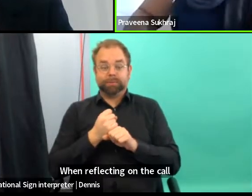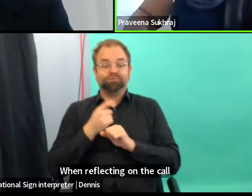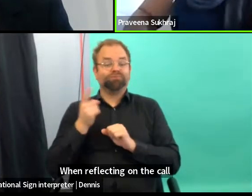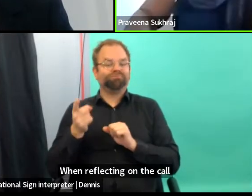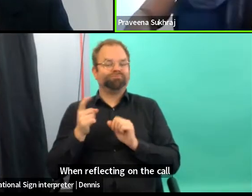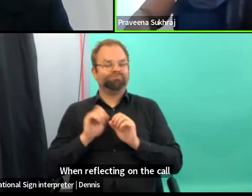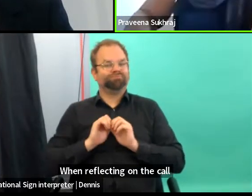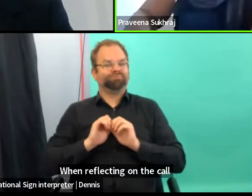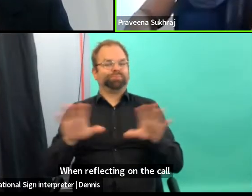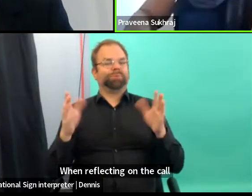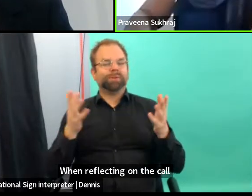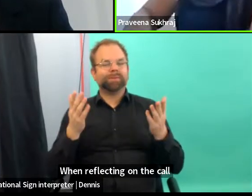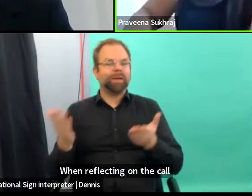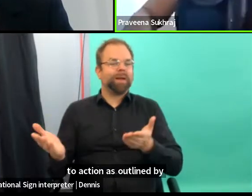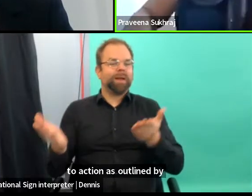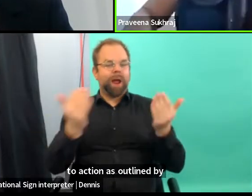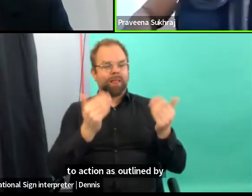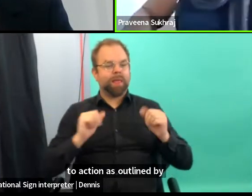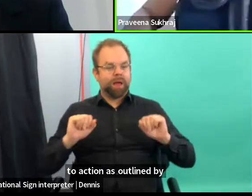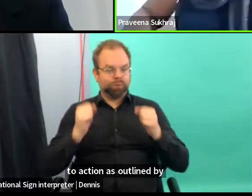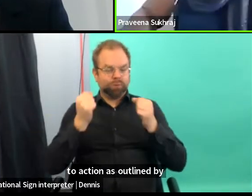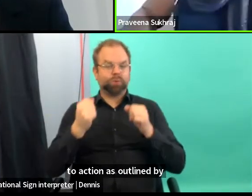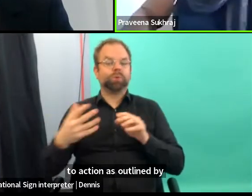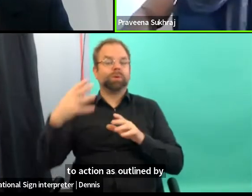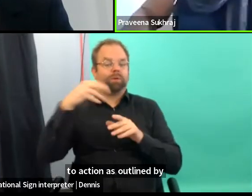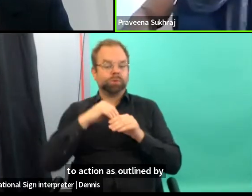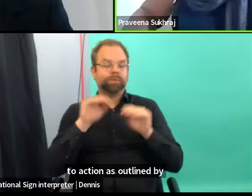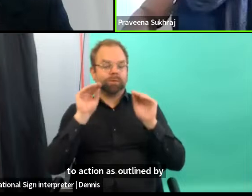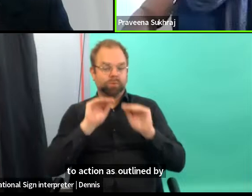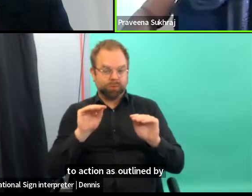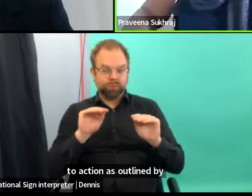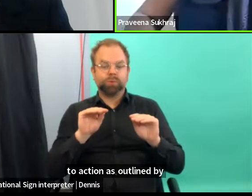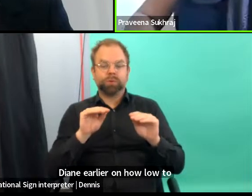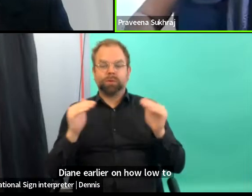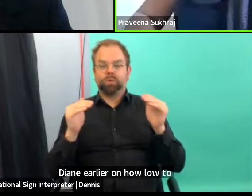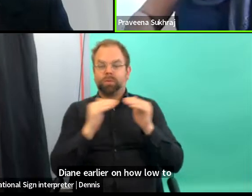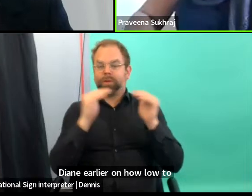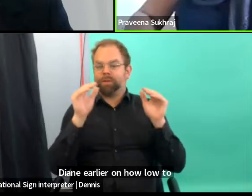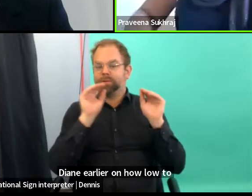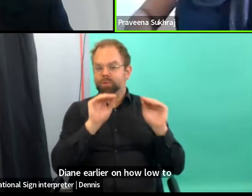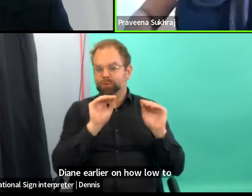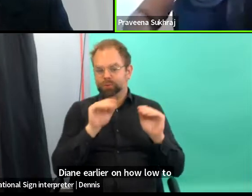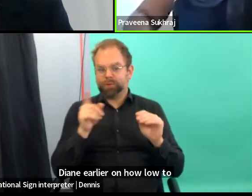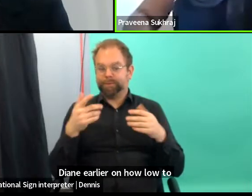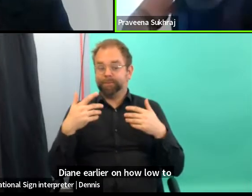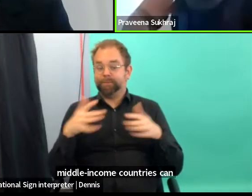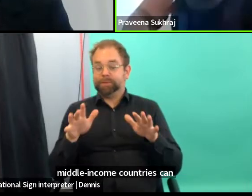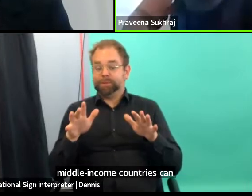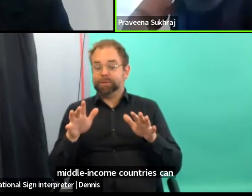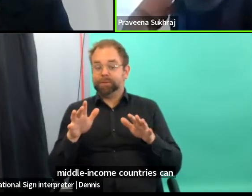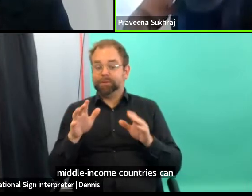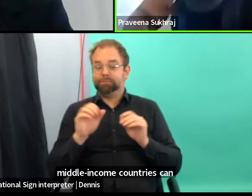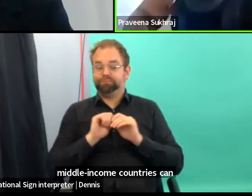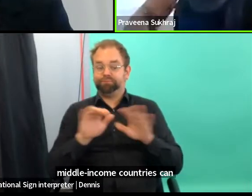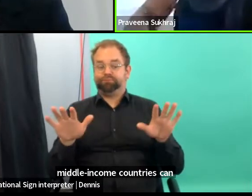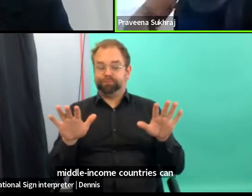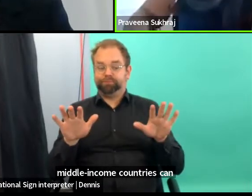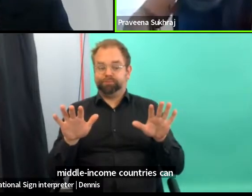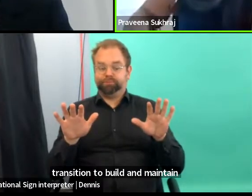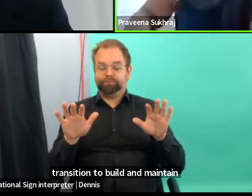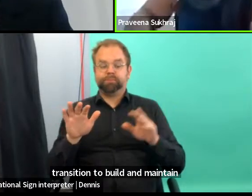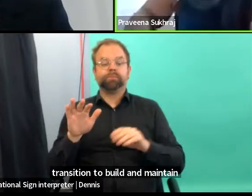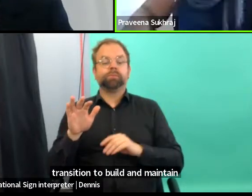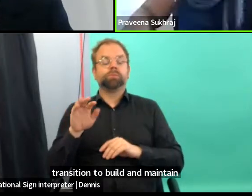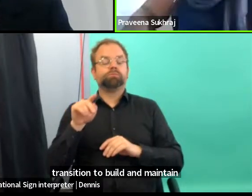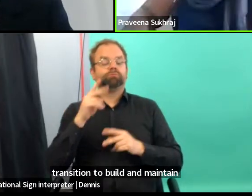how low to middle income countries can transition to build and maintain a single inclusive education